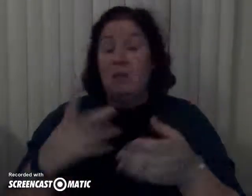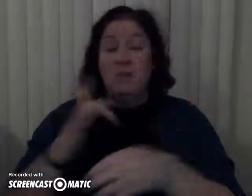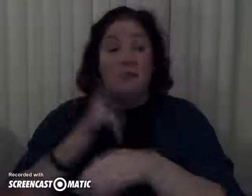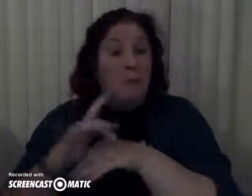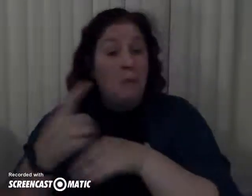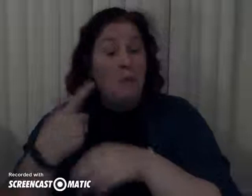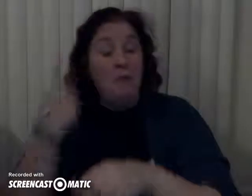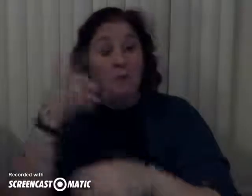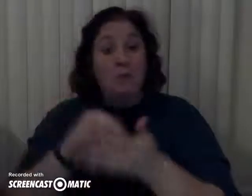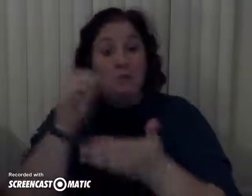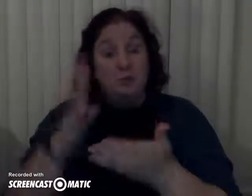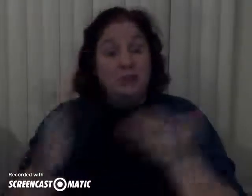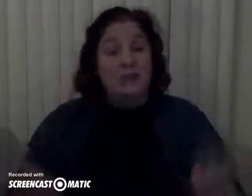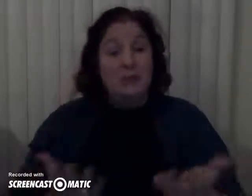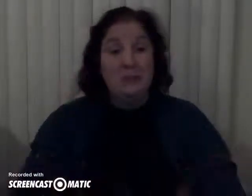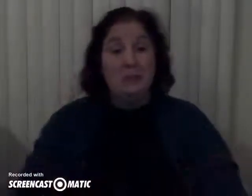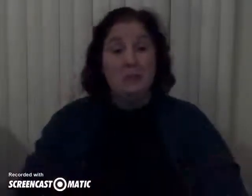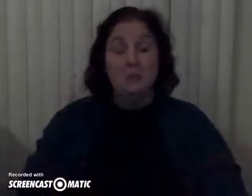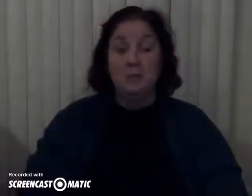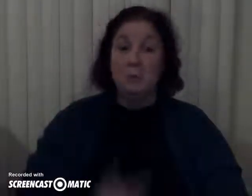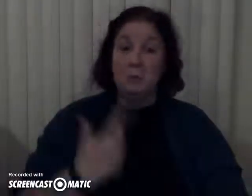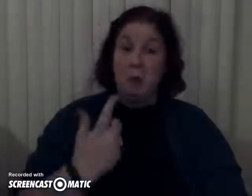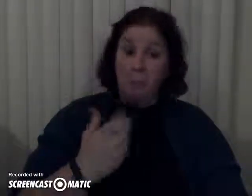for students. So I don't know if you have any specific questions that you want to start with.